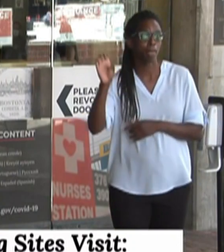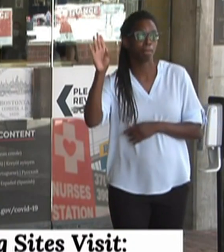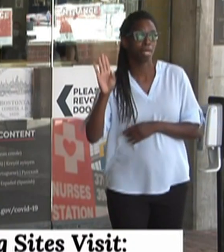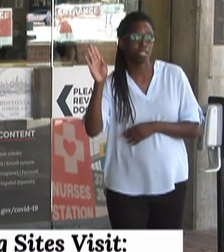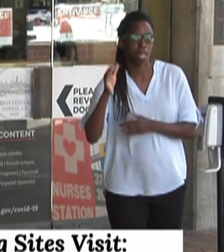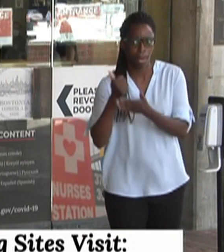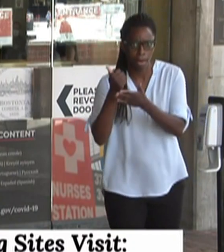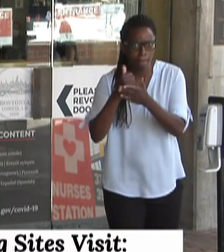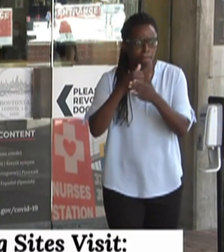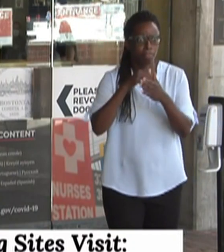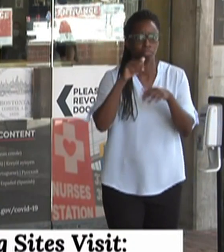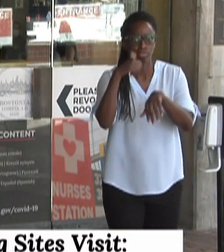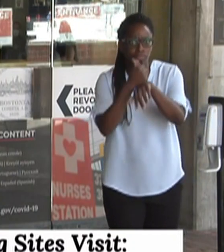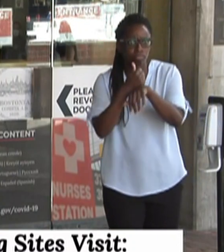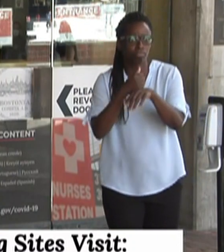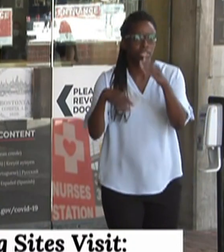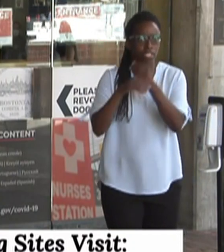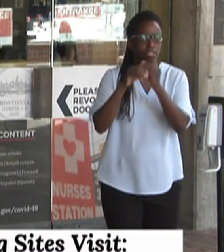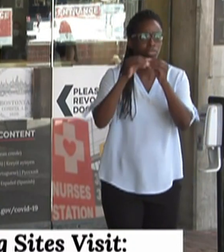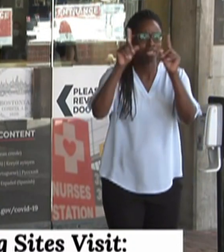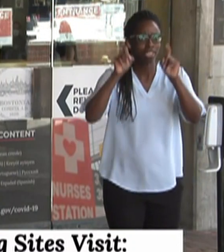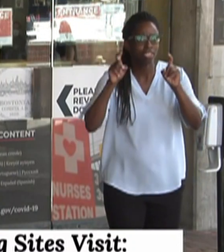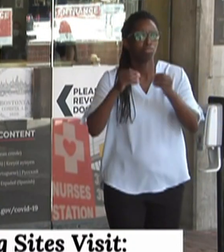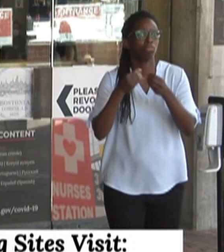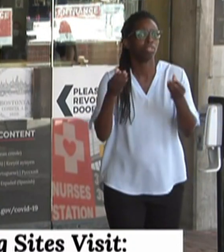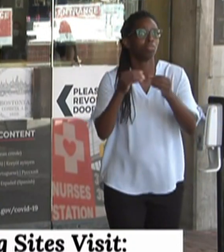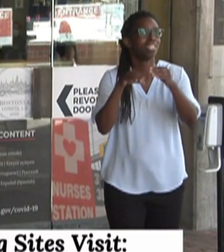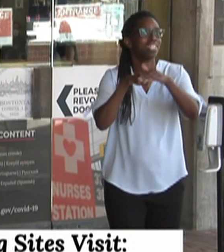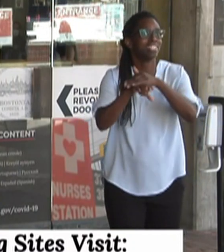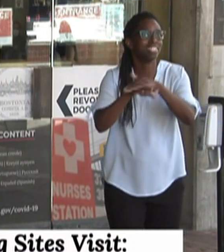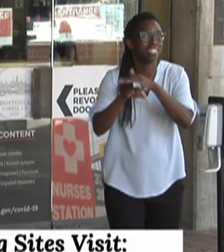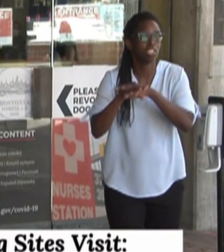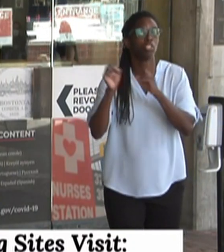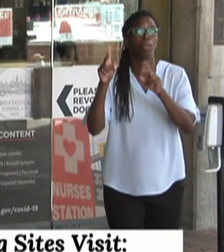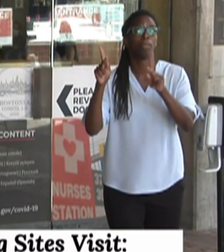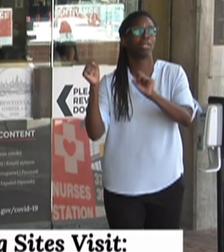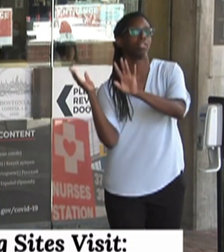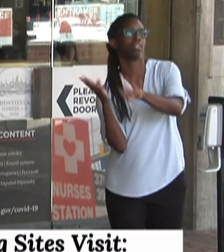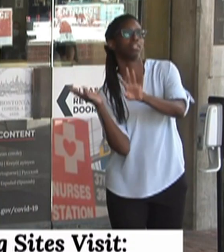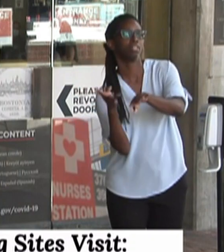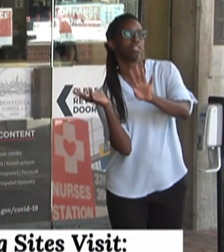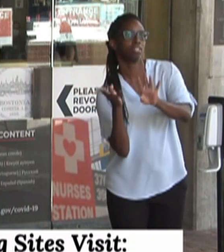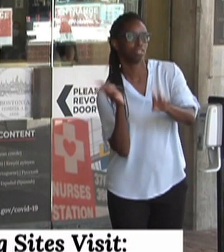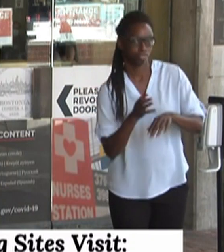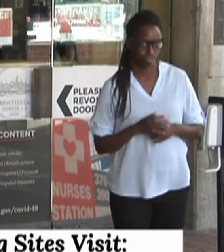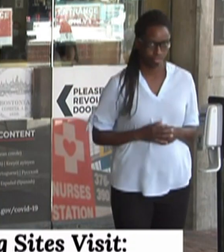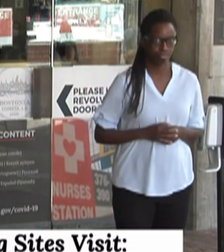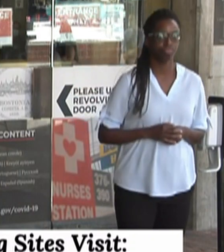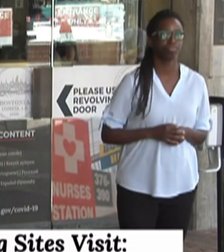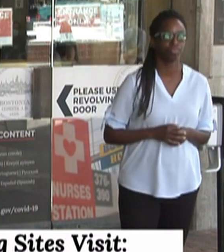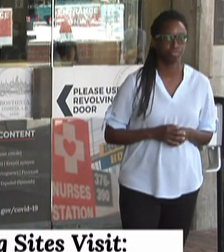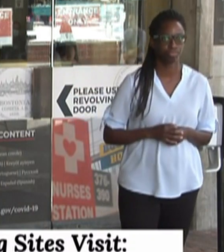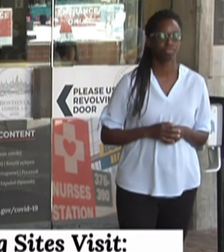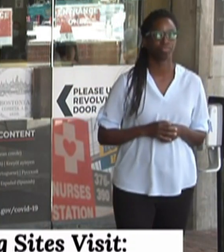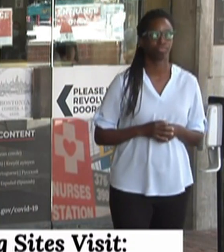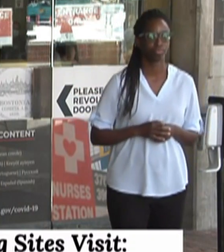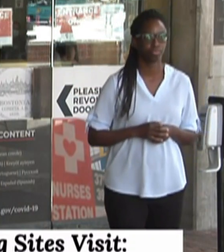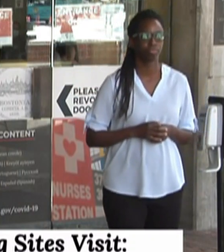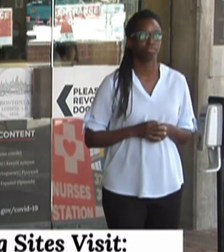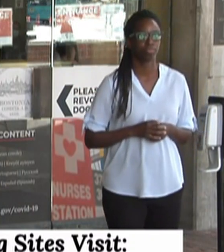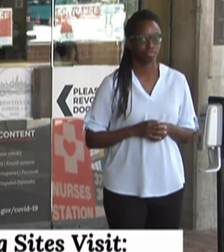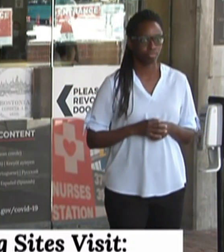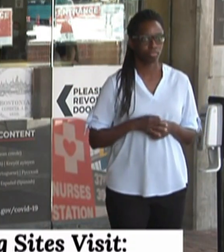but it will help create another access point for residents of East Boston. Well, quite honestly, anyone can take the test there, but trying to get more tests into East